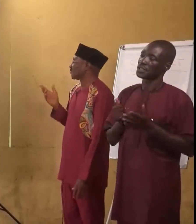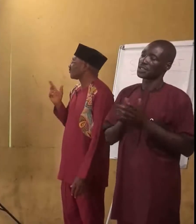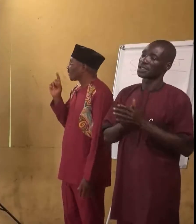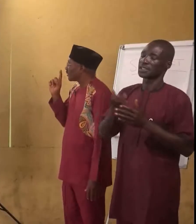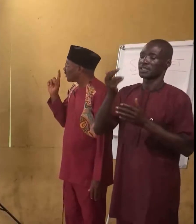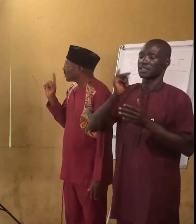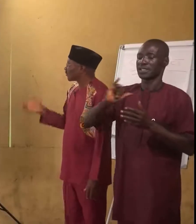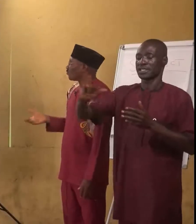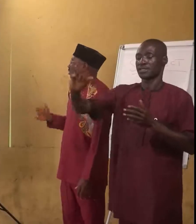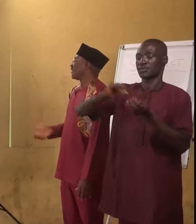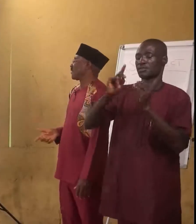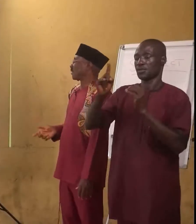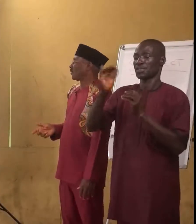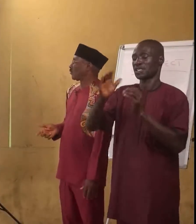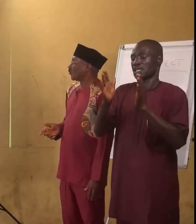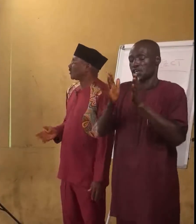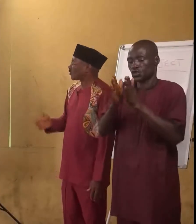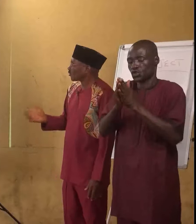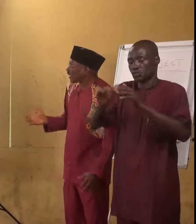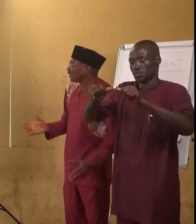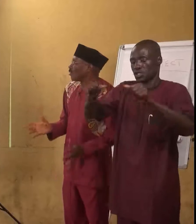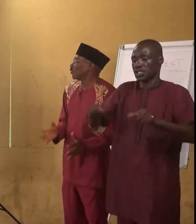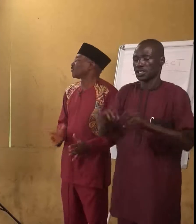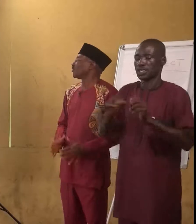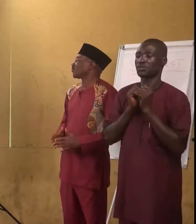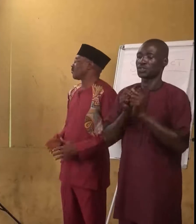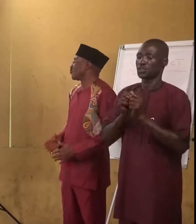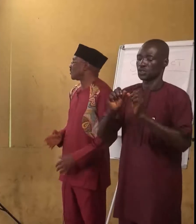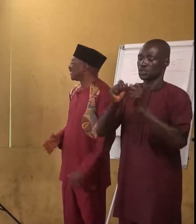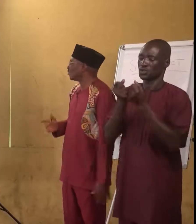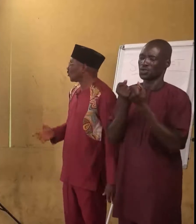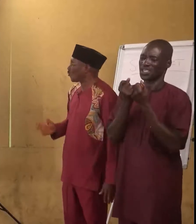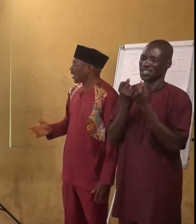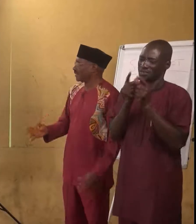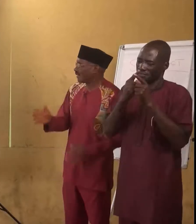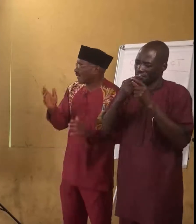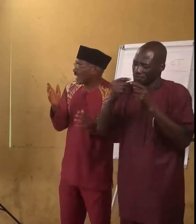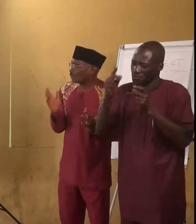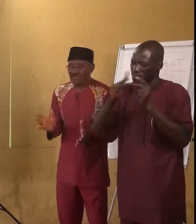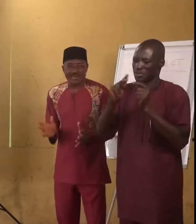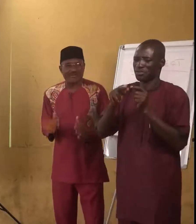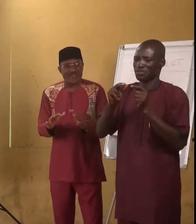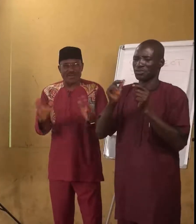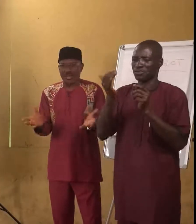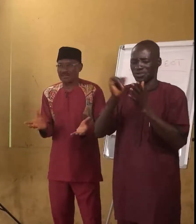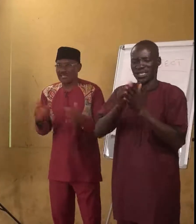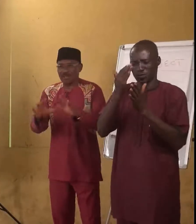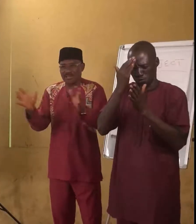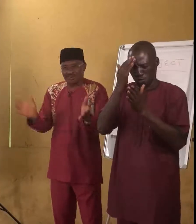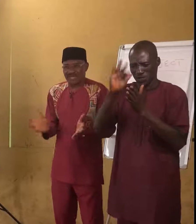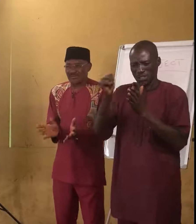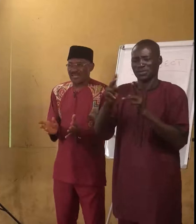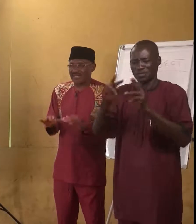relatively small area with socially homogeneous people that know one another very well. They